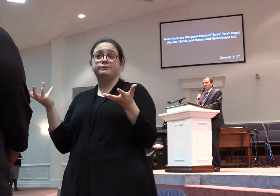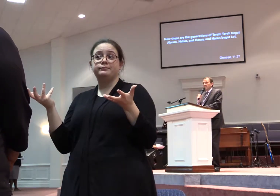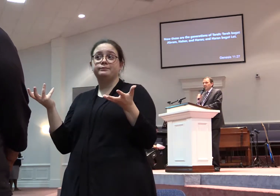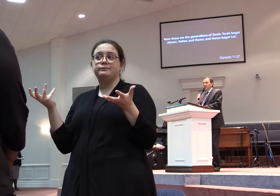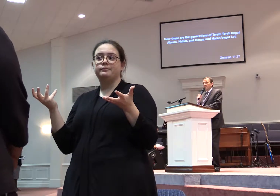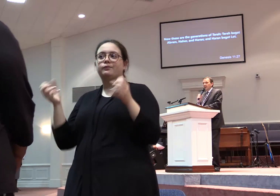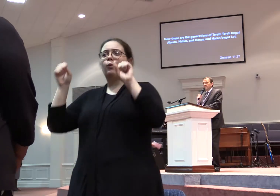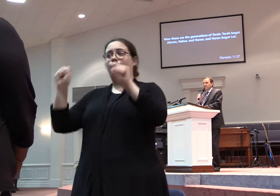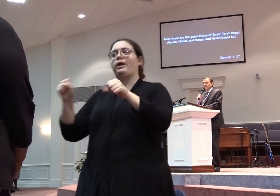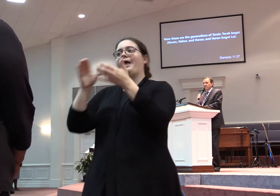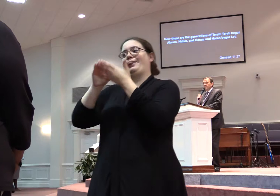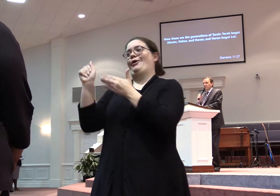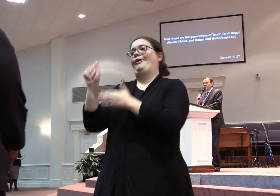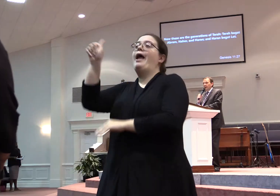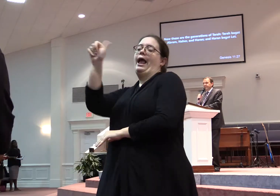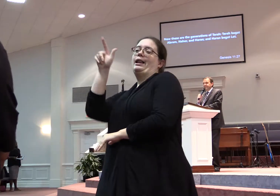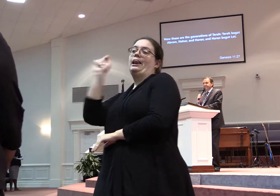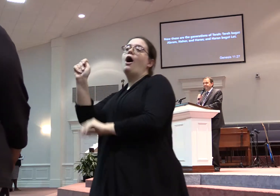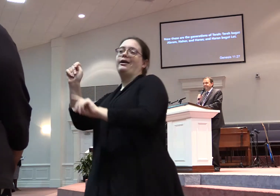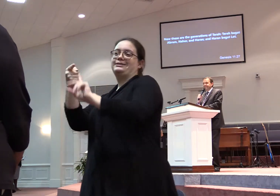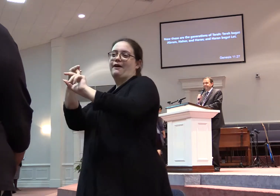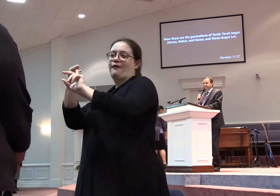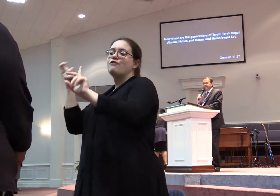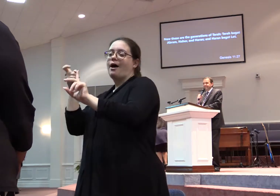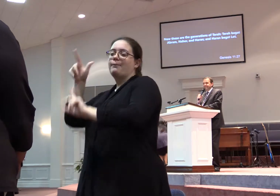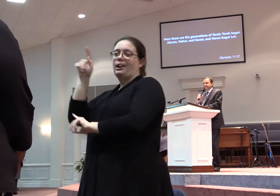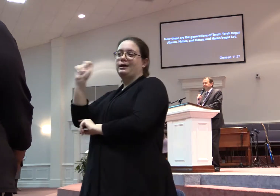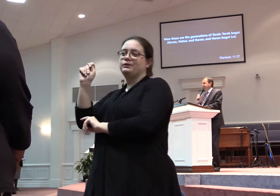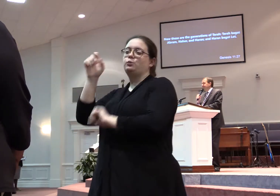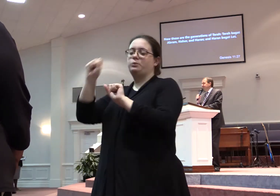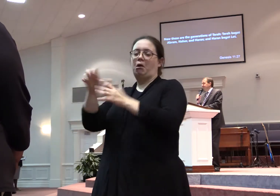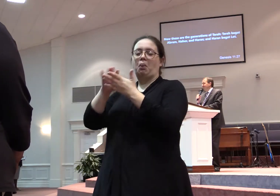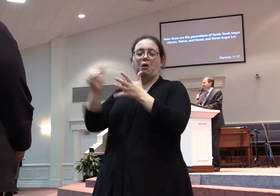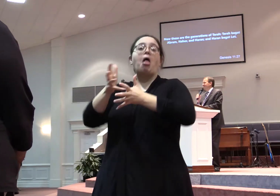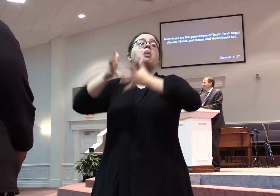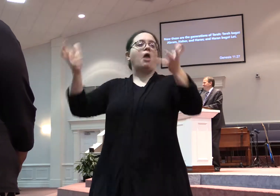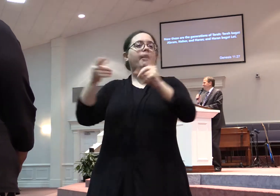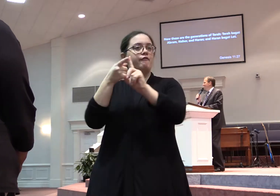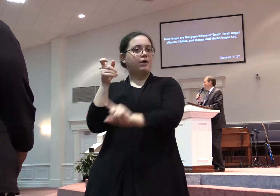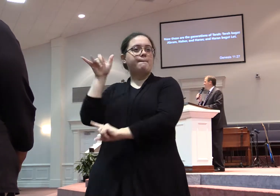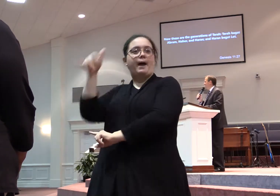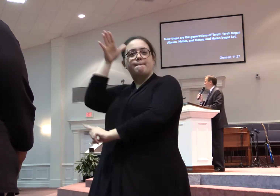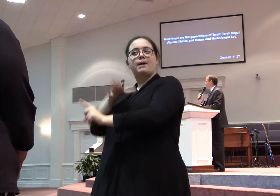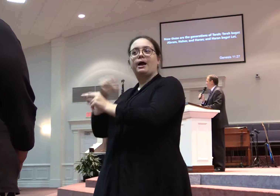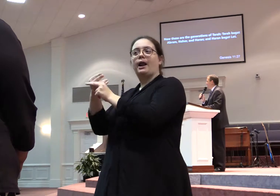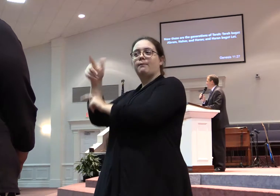can learn a lot from Lot. All right now.